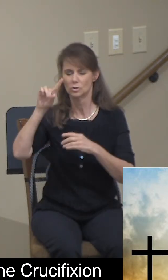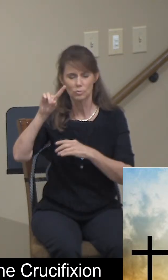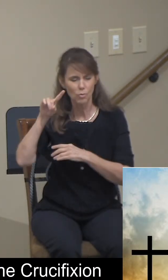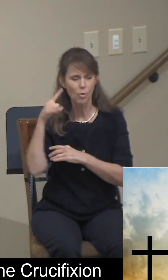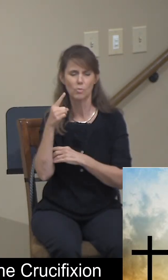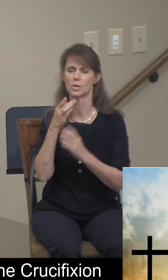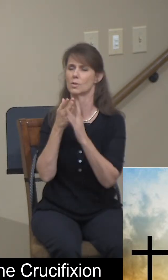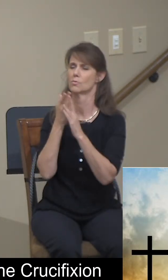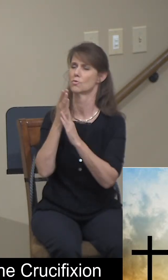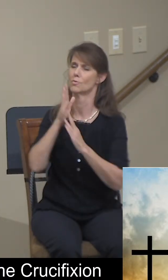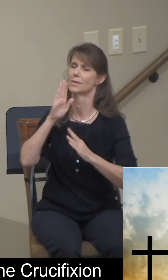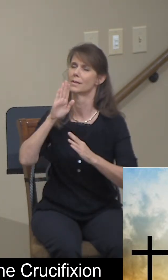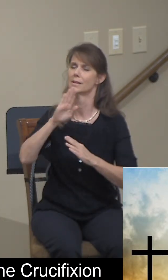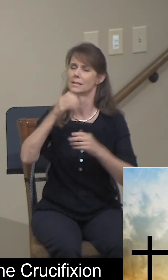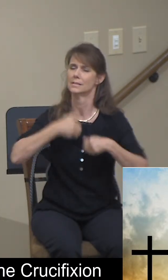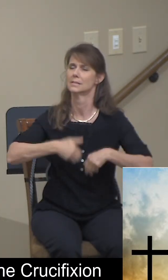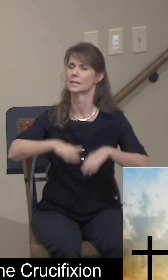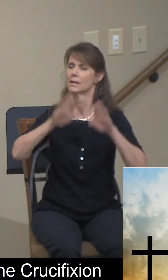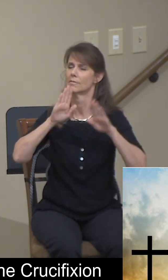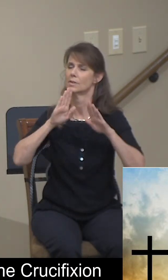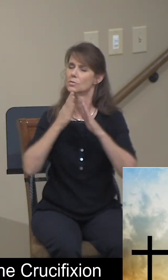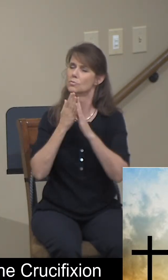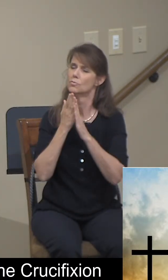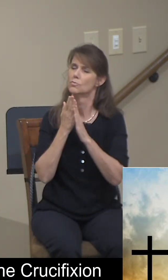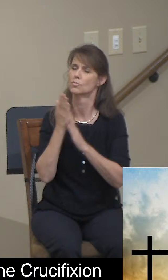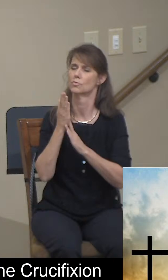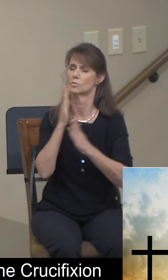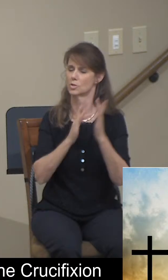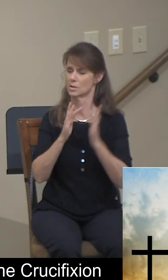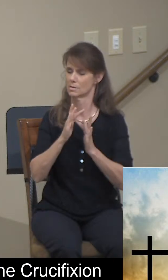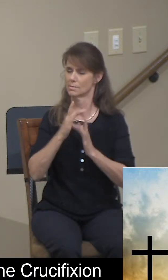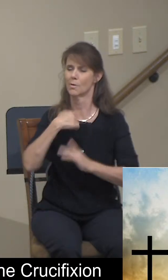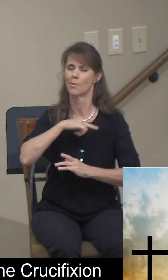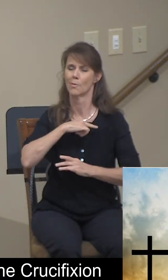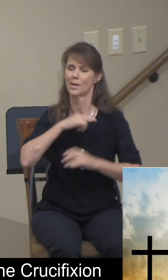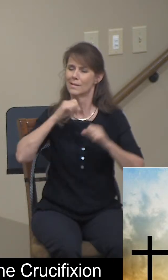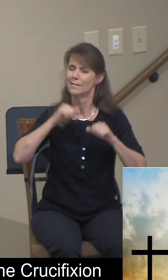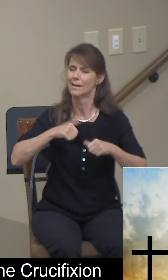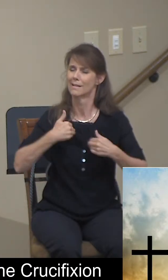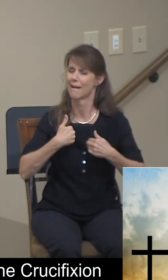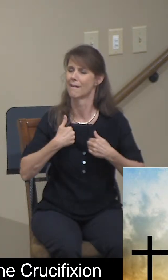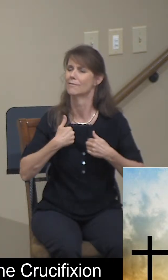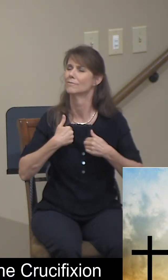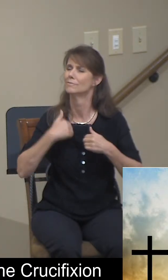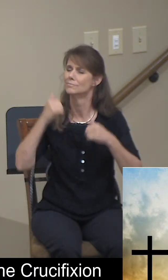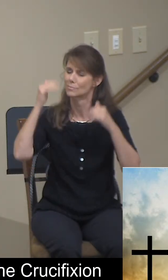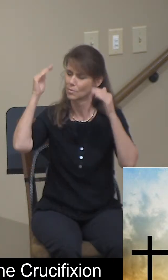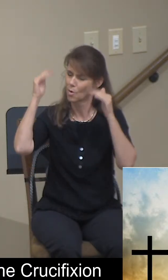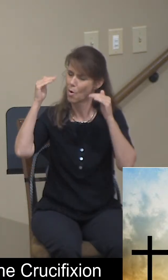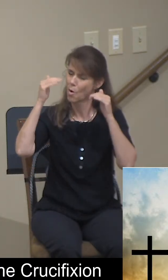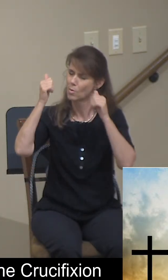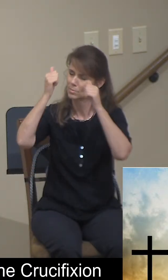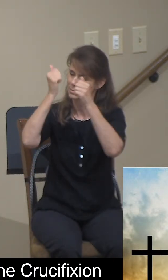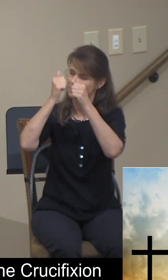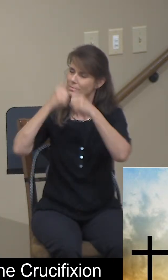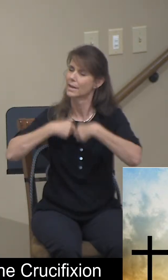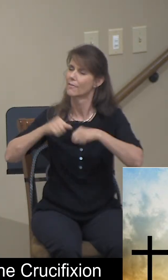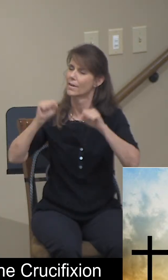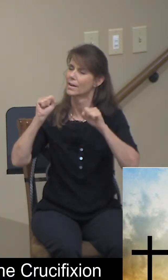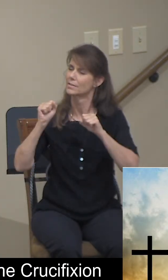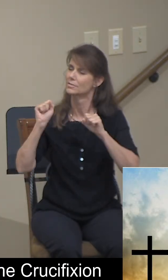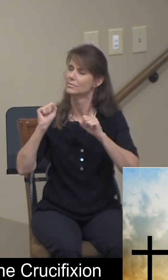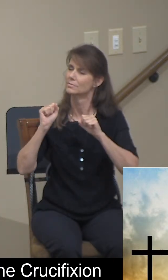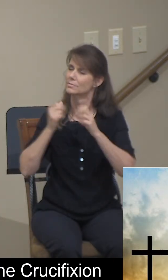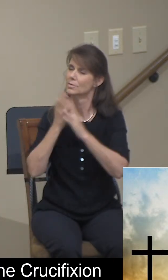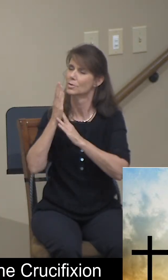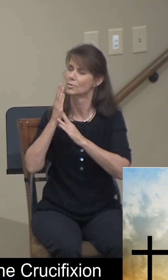sacrifice, that it is only through him that we have the hope of salvation. And it is through him that we approach your throne. It's in